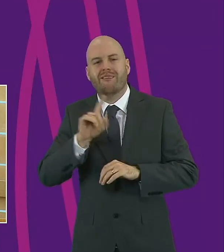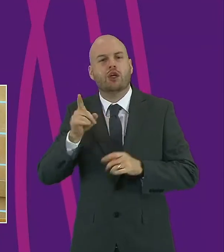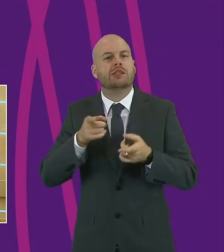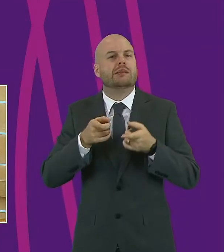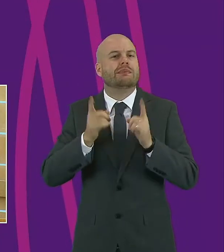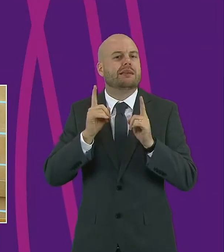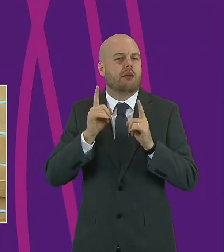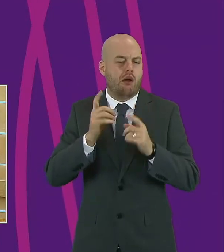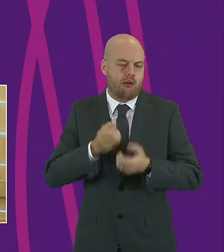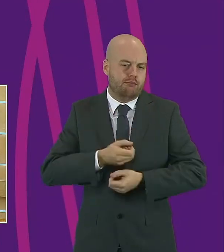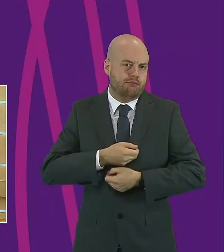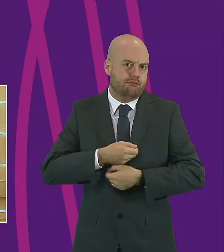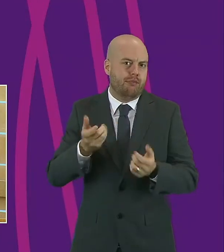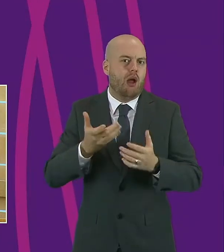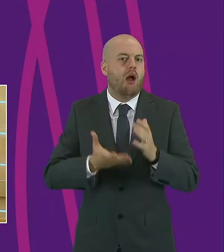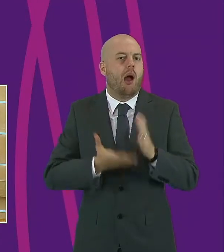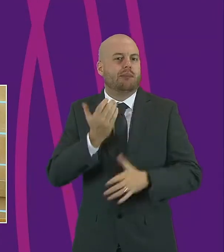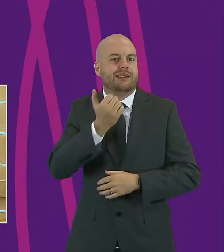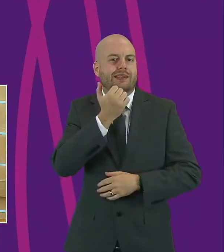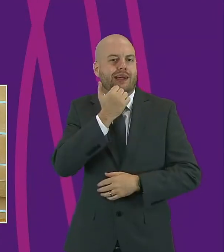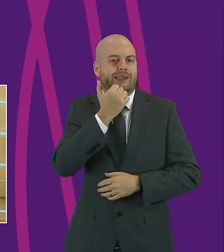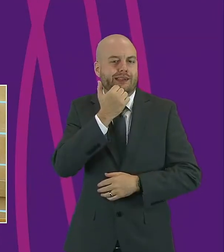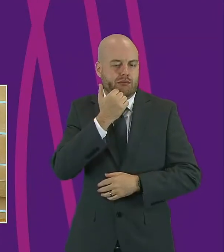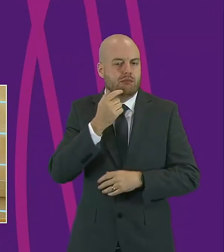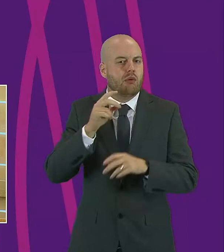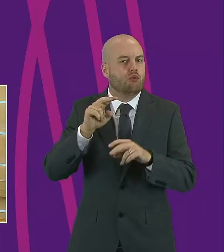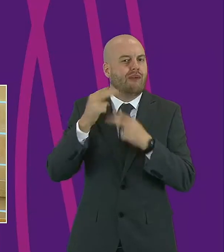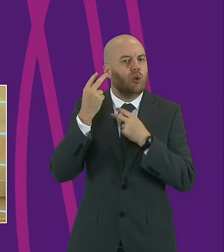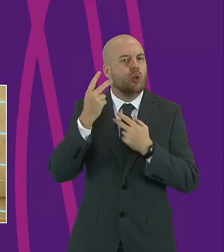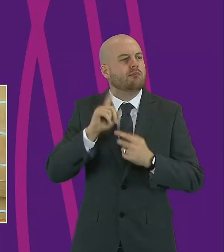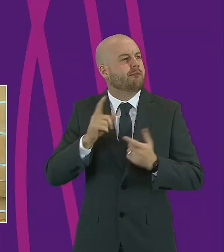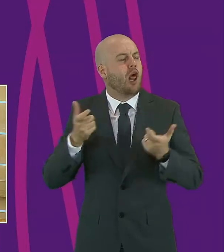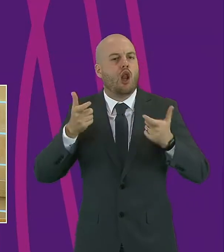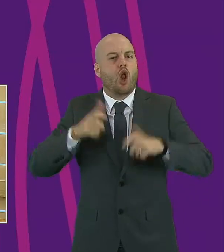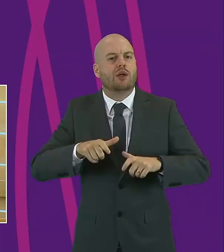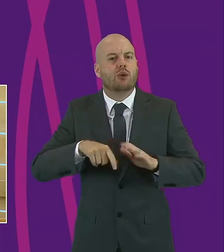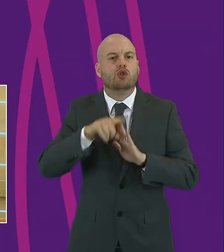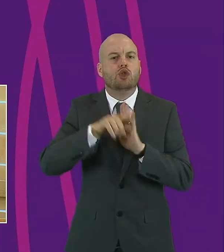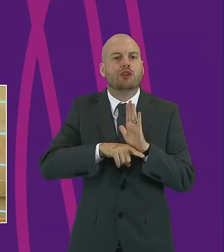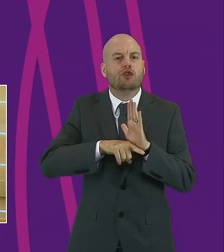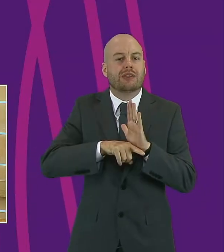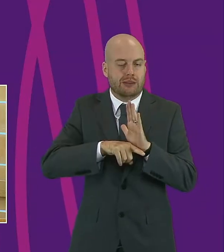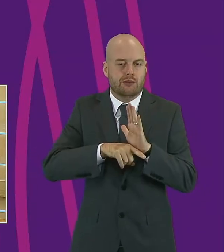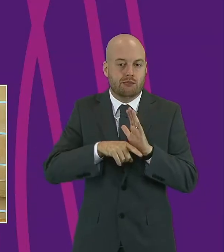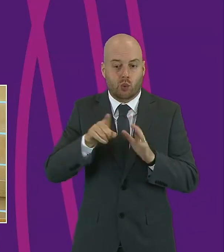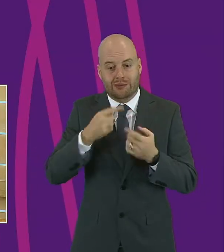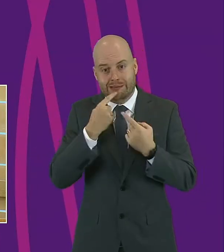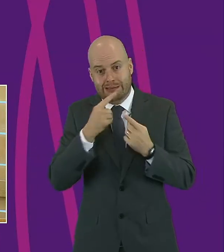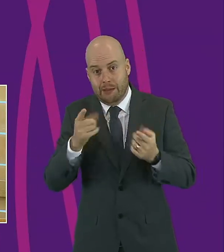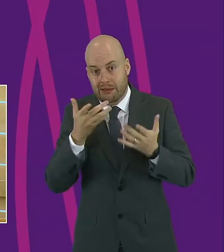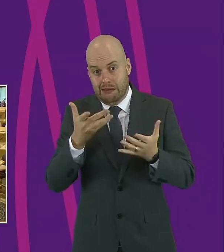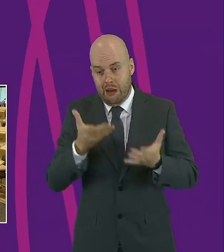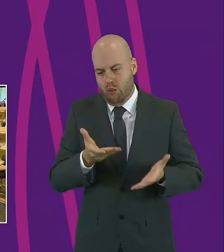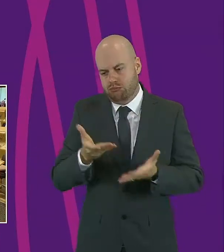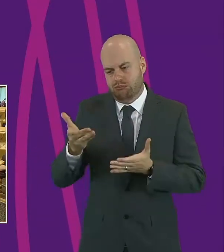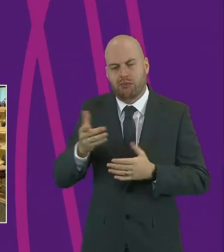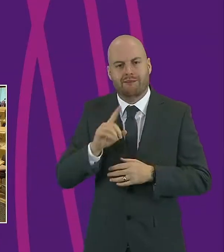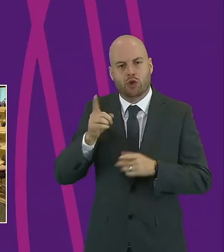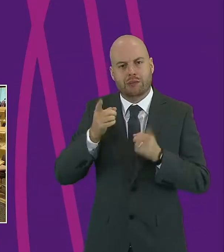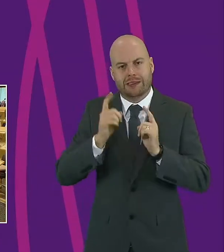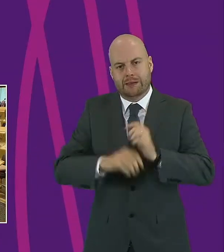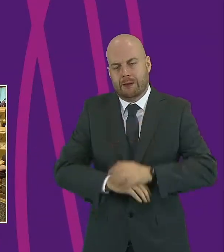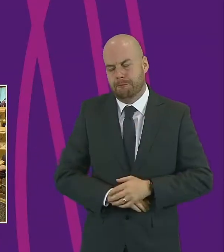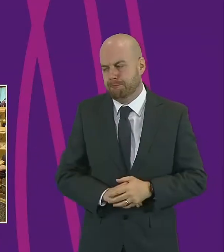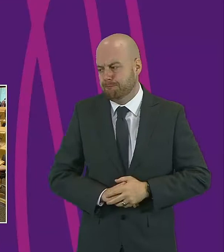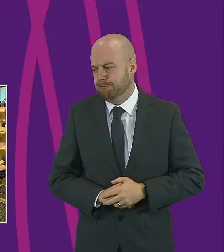an update on the three-weekly review of lockdown restrictions, which is a slightly longer statement than normal. First Minister. Officer, the